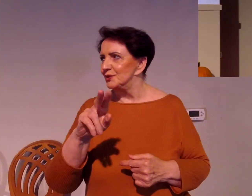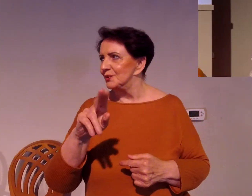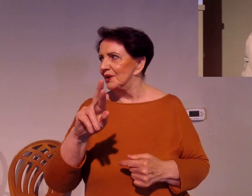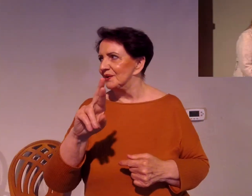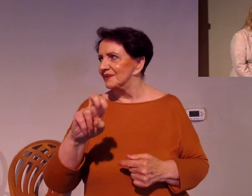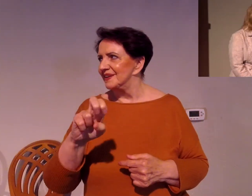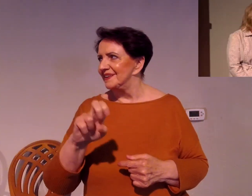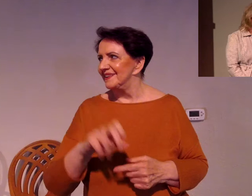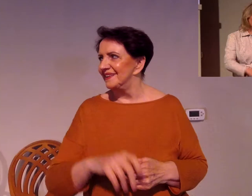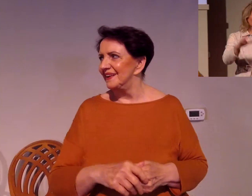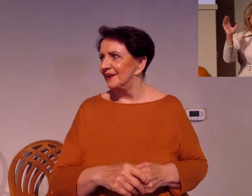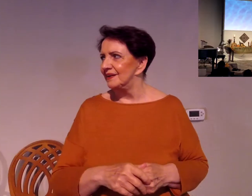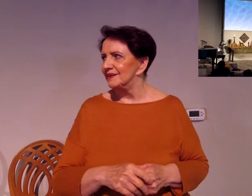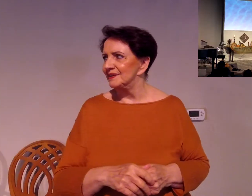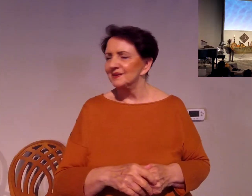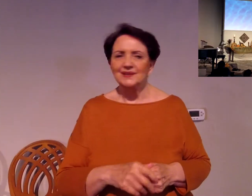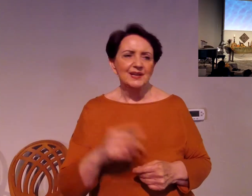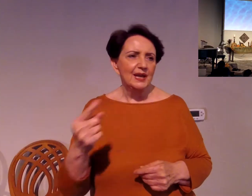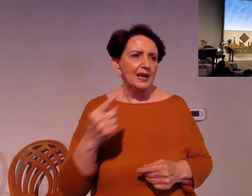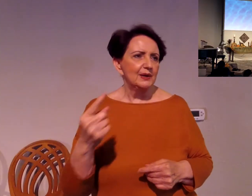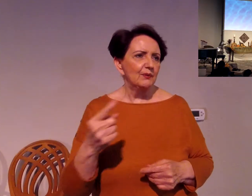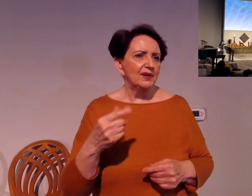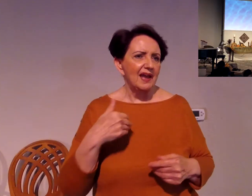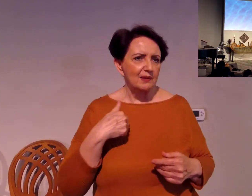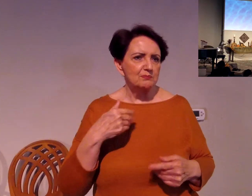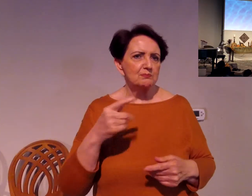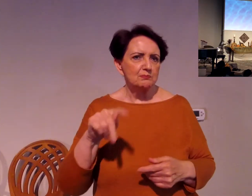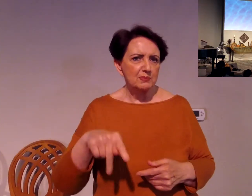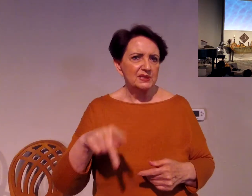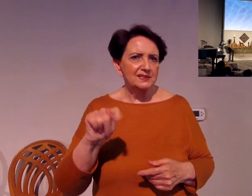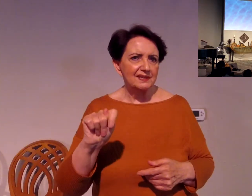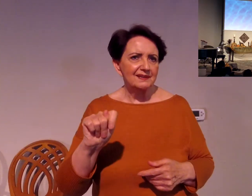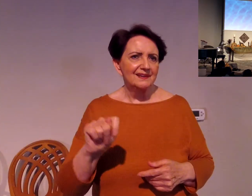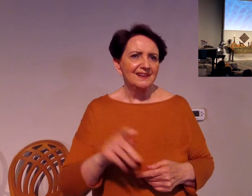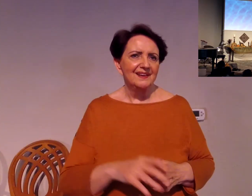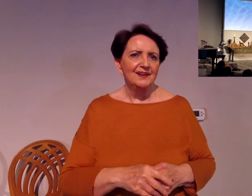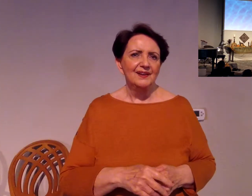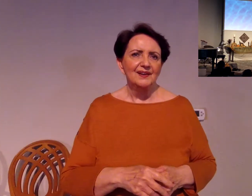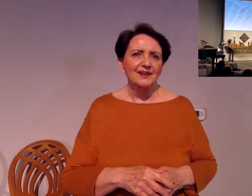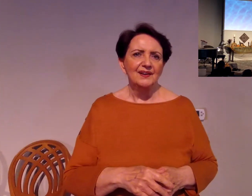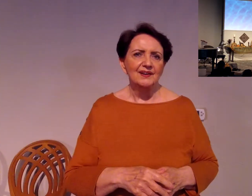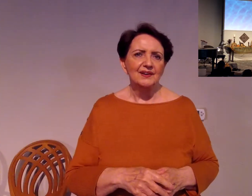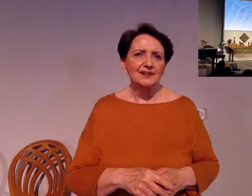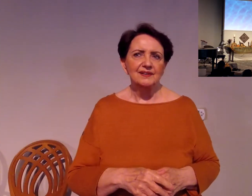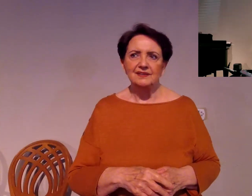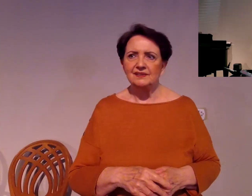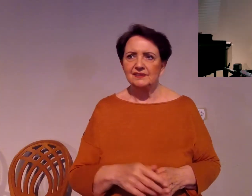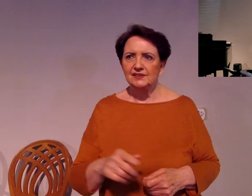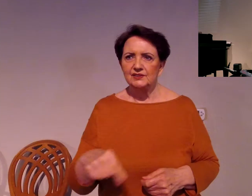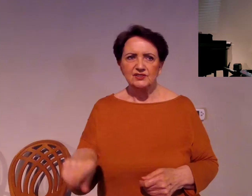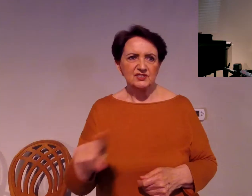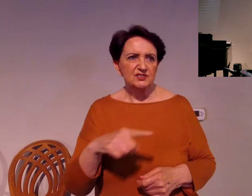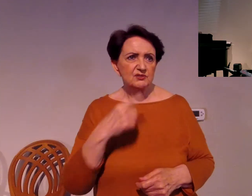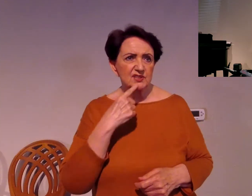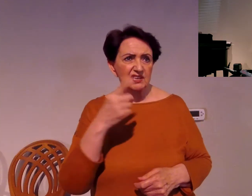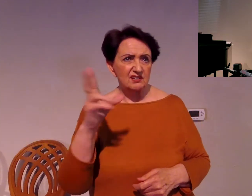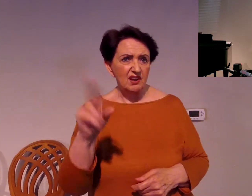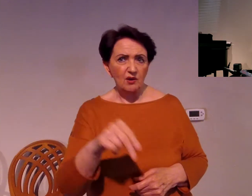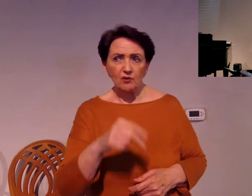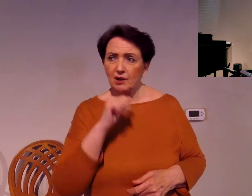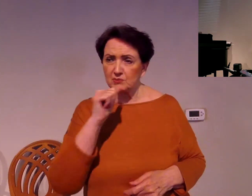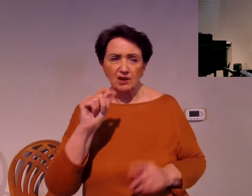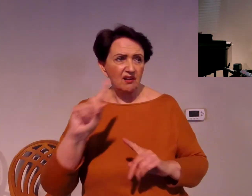Don't they? Anybody been through PT? Oh, look at us. Did you just say no? I'm not going to